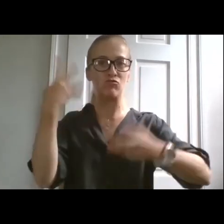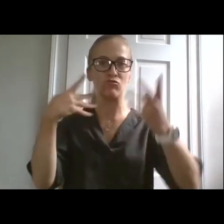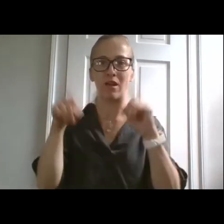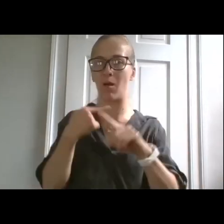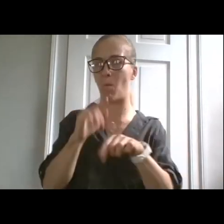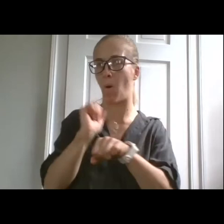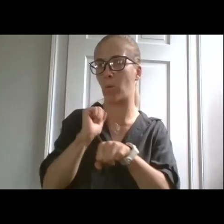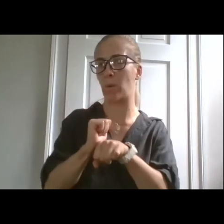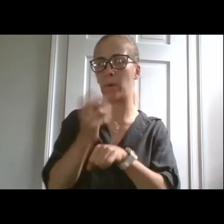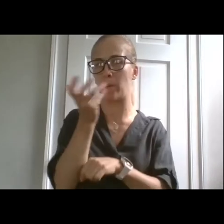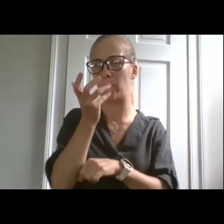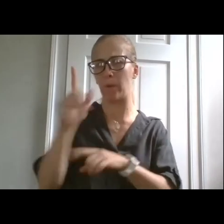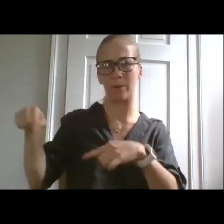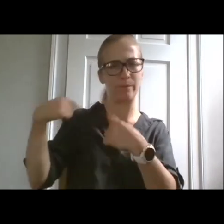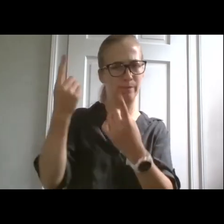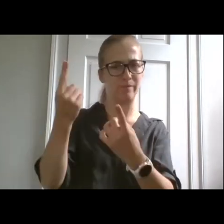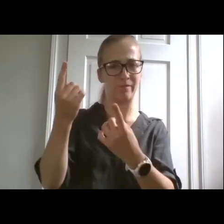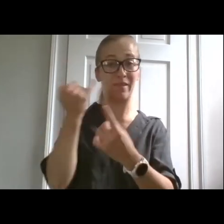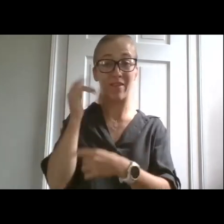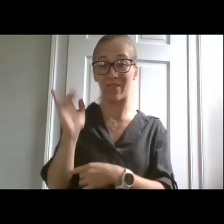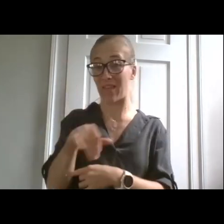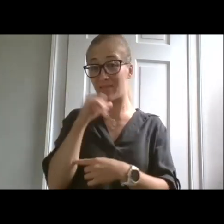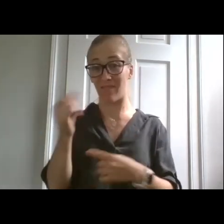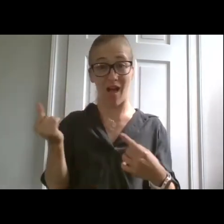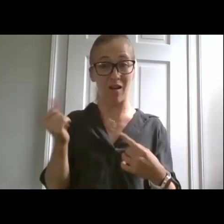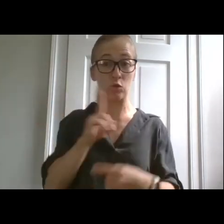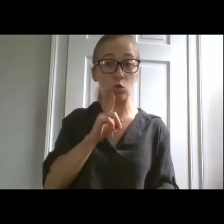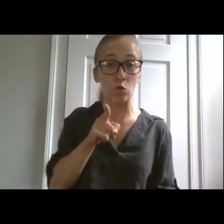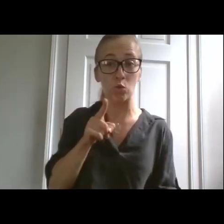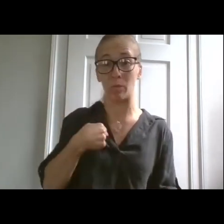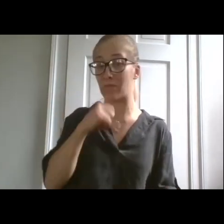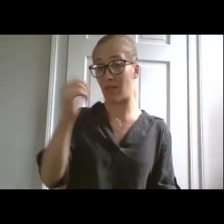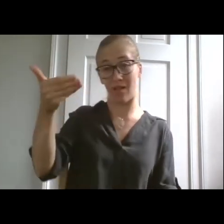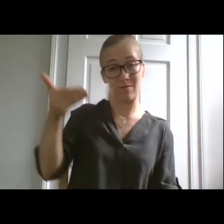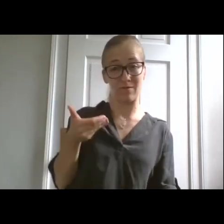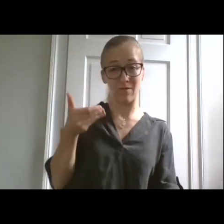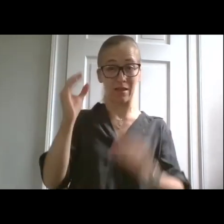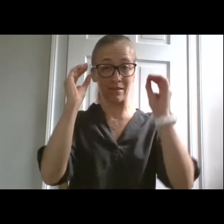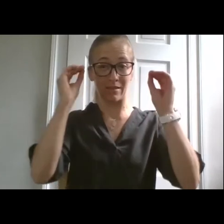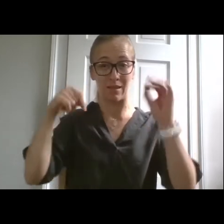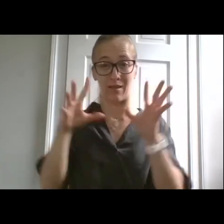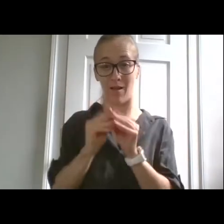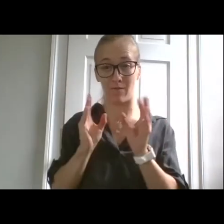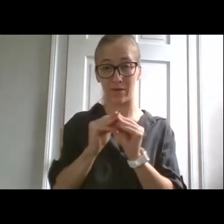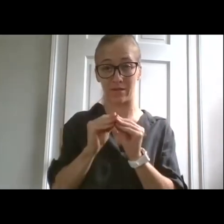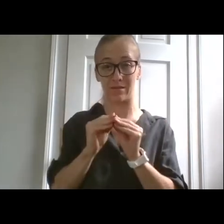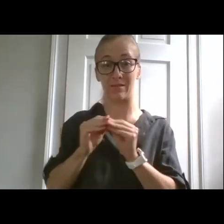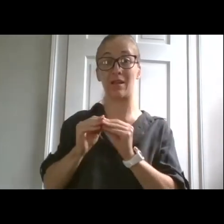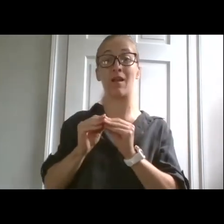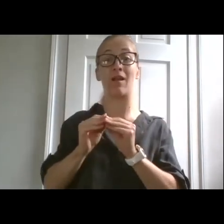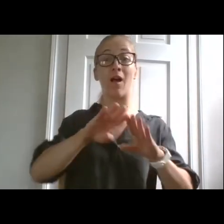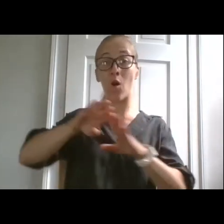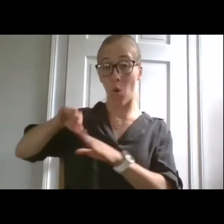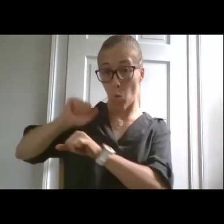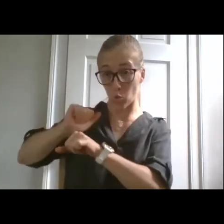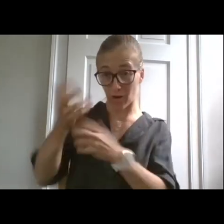I have for years. If that wasn't the case, we wouldn't have invited them to teach at the conference. Beyond their work, of the